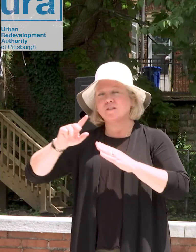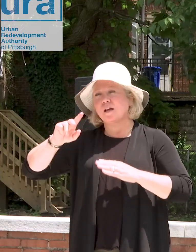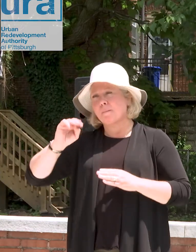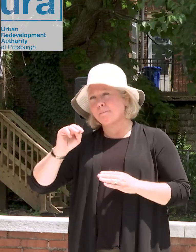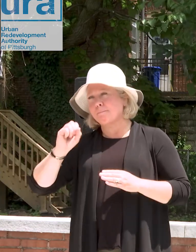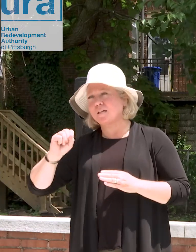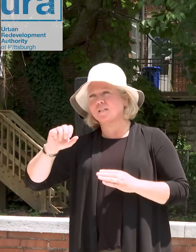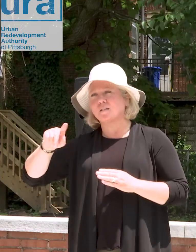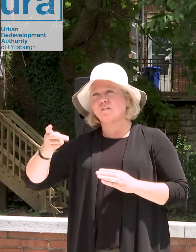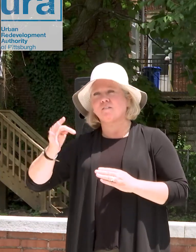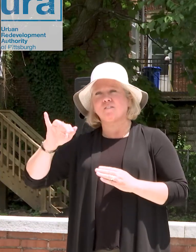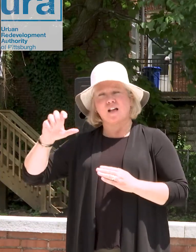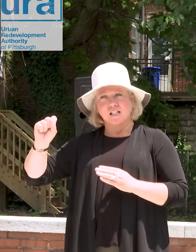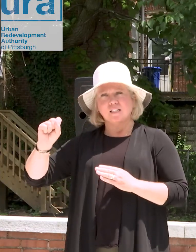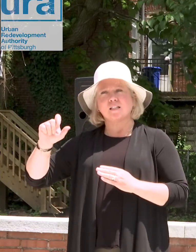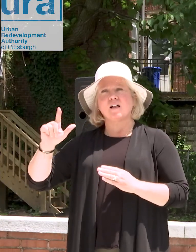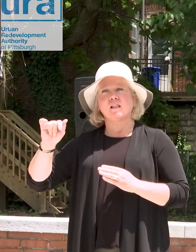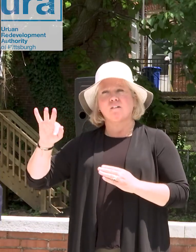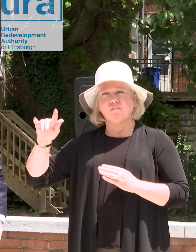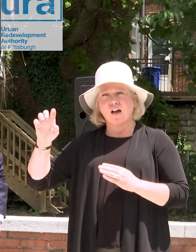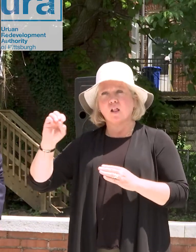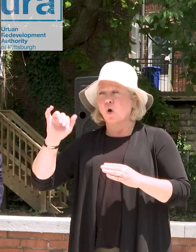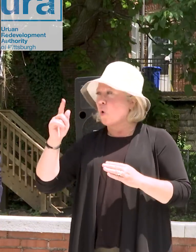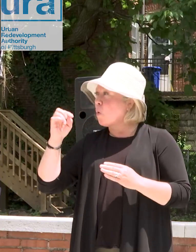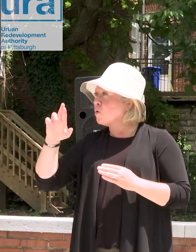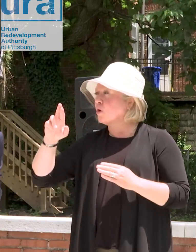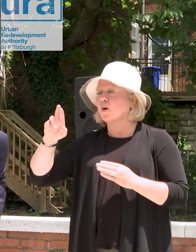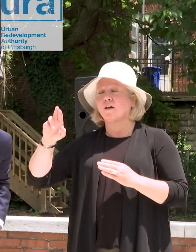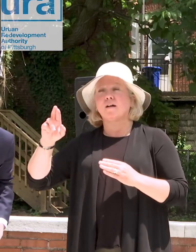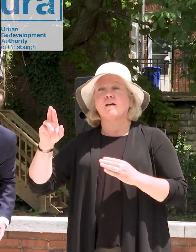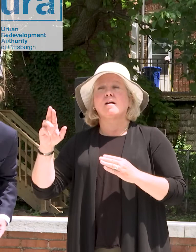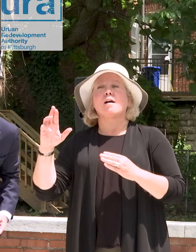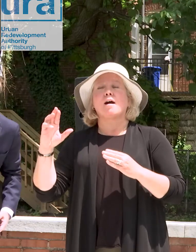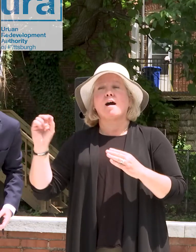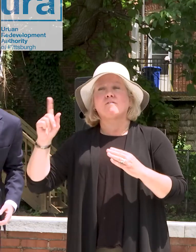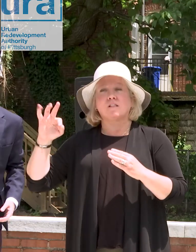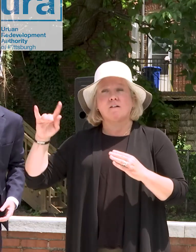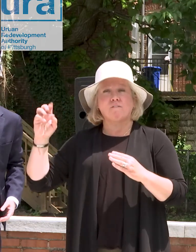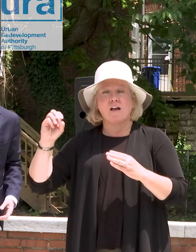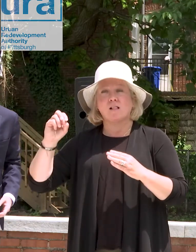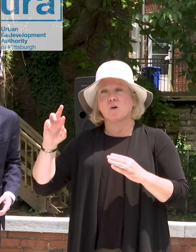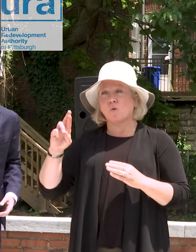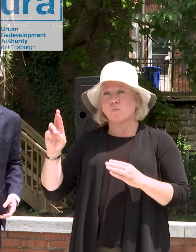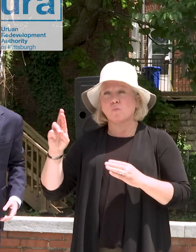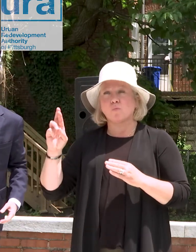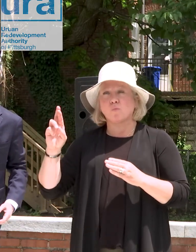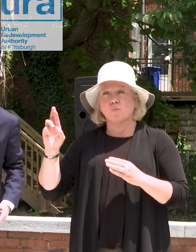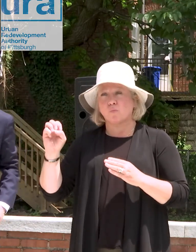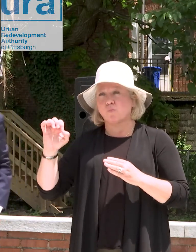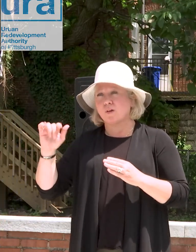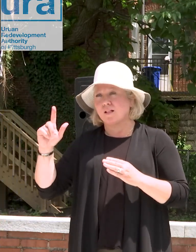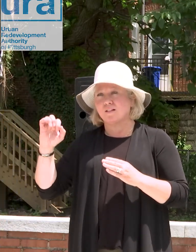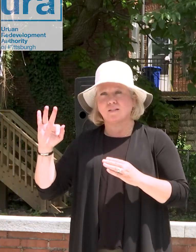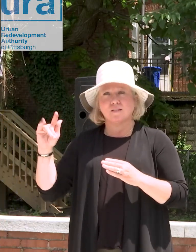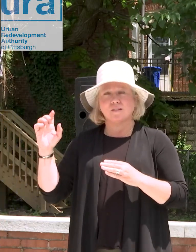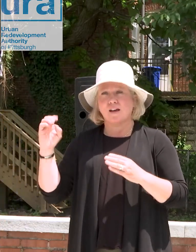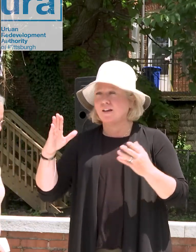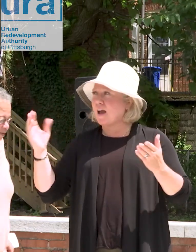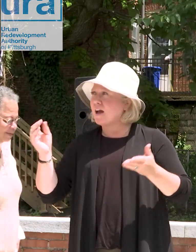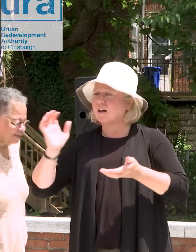of Lavelle Real Estate and the president of Schenley Heights Collaborative, PHDC's community partner here in the Upper